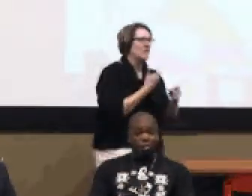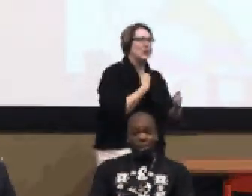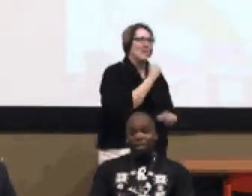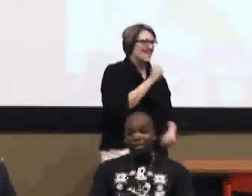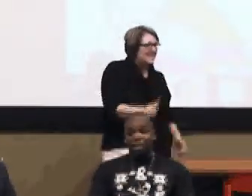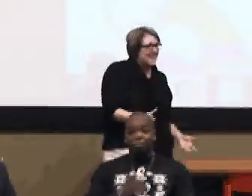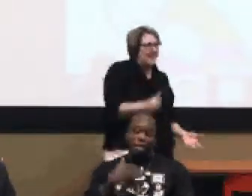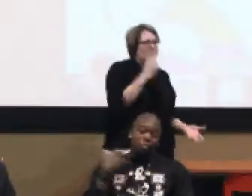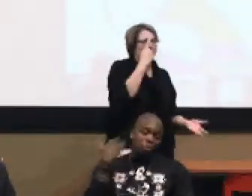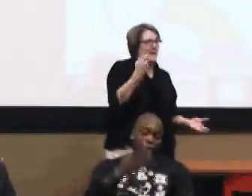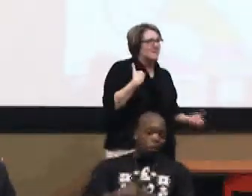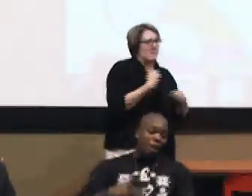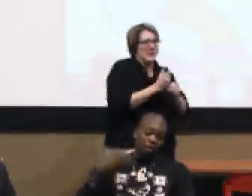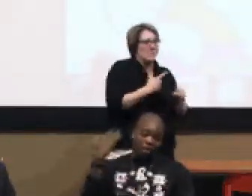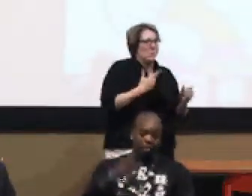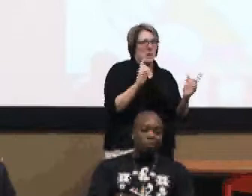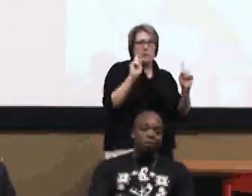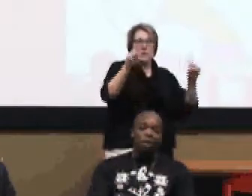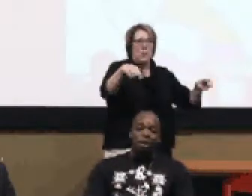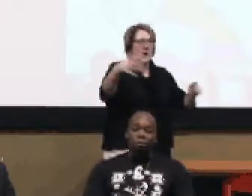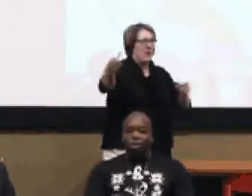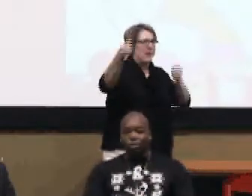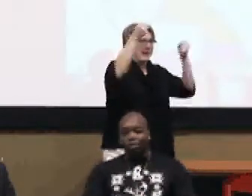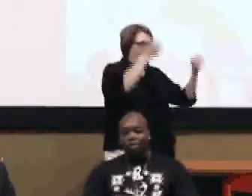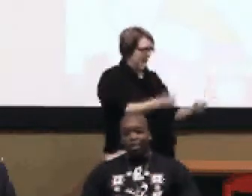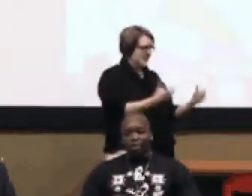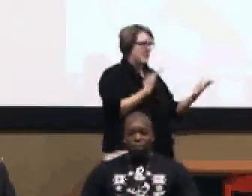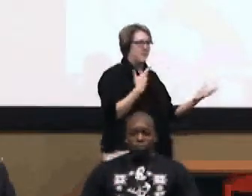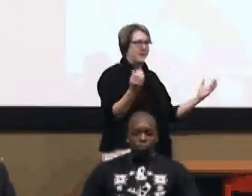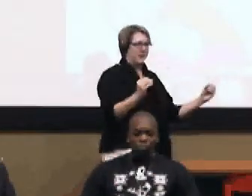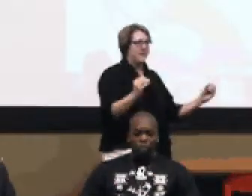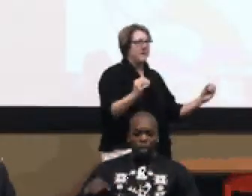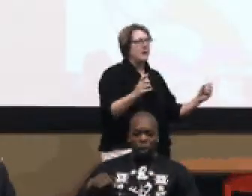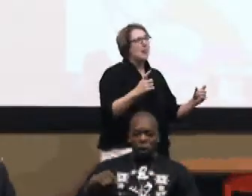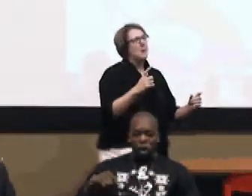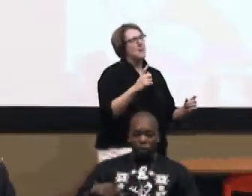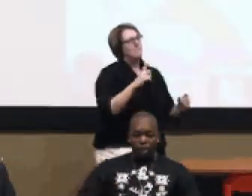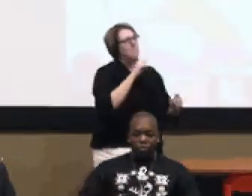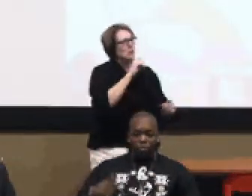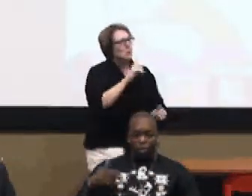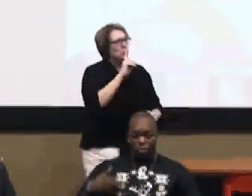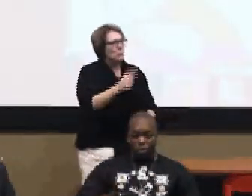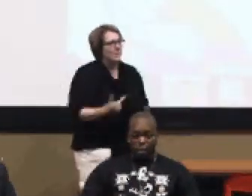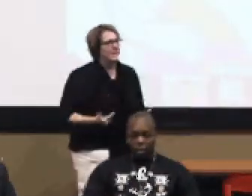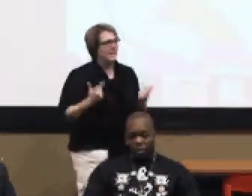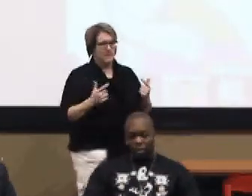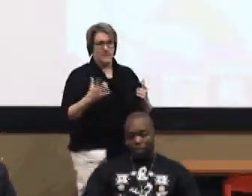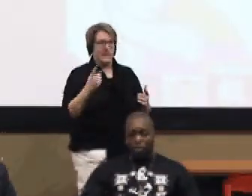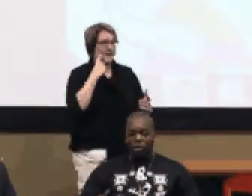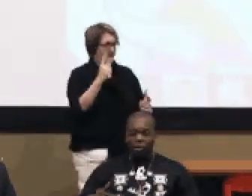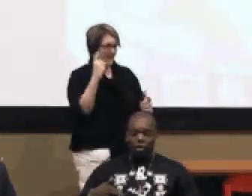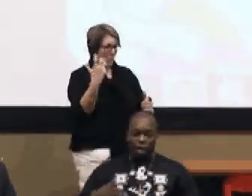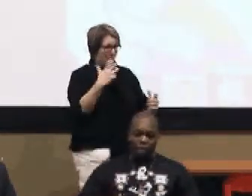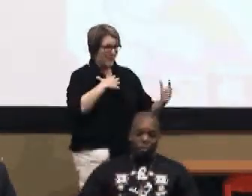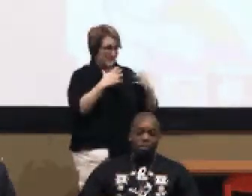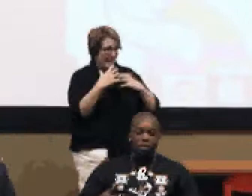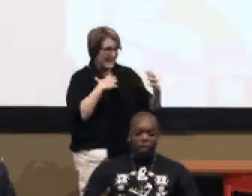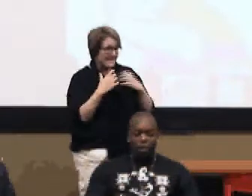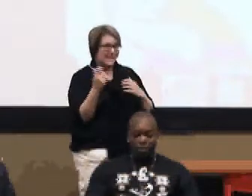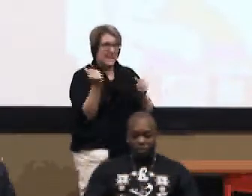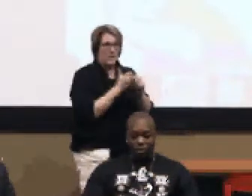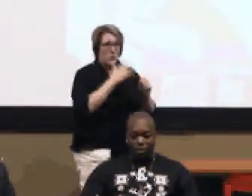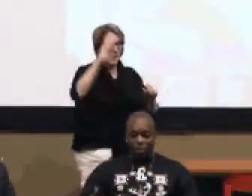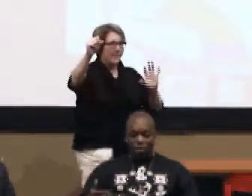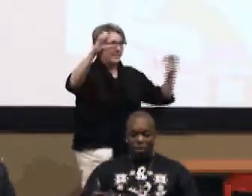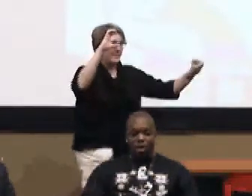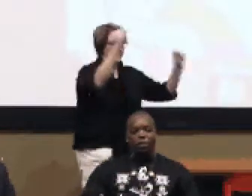not, because it makes me want to go out and get something. But the truth is, if everyone complains and everyone